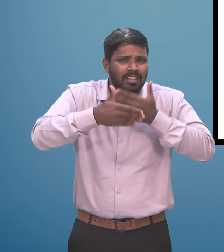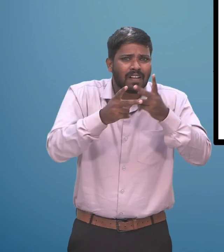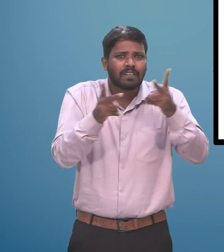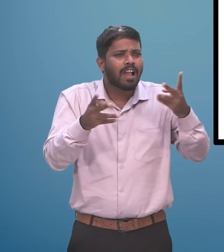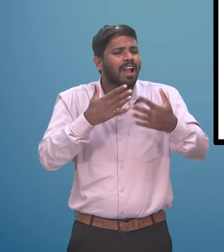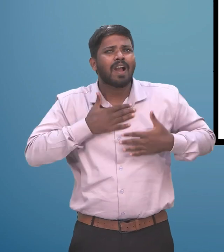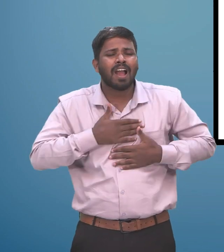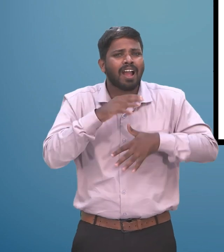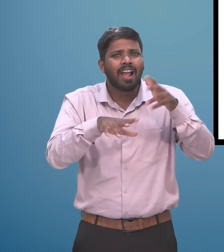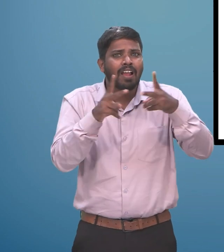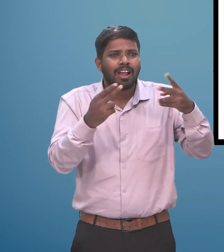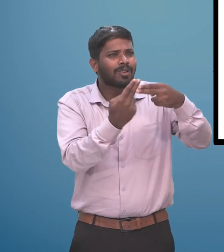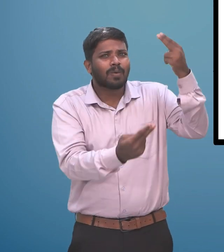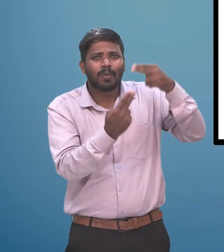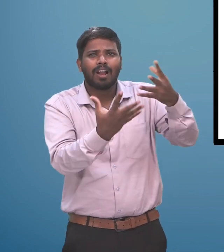us important life skills.